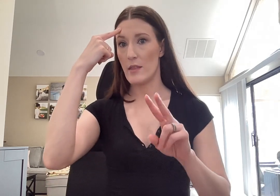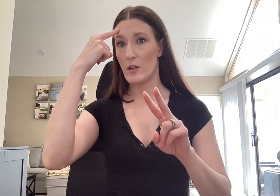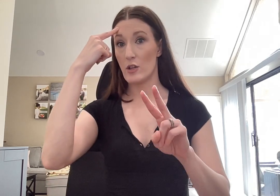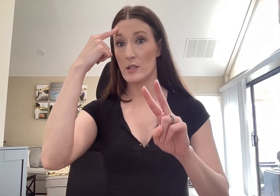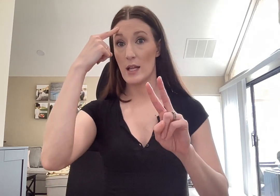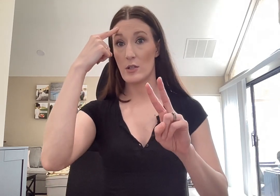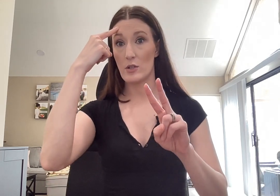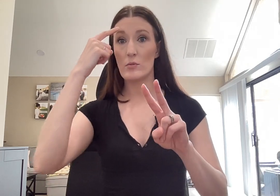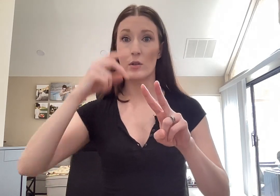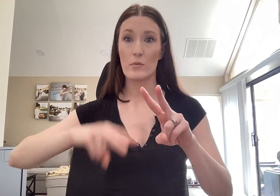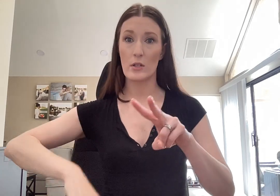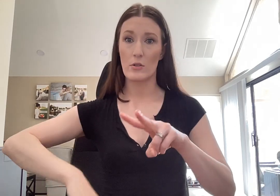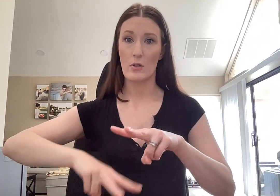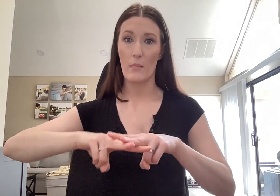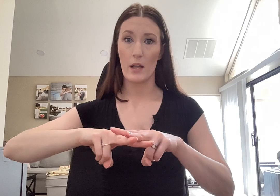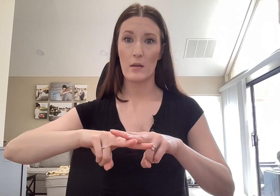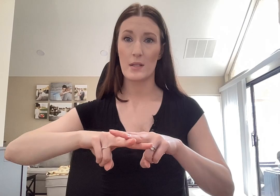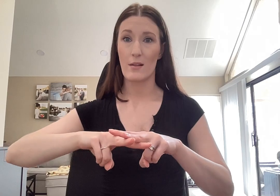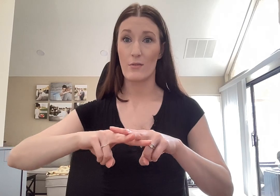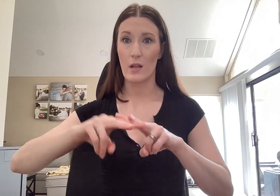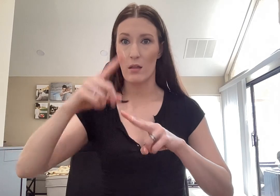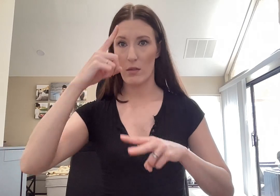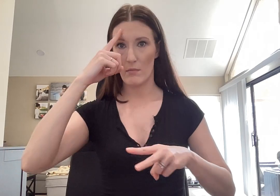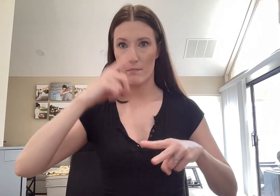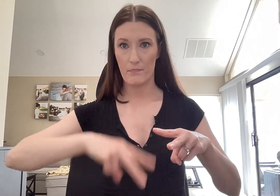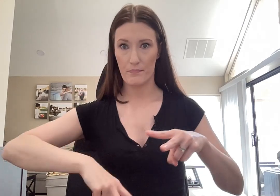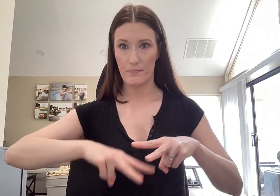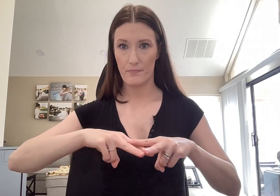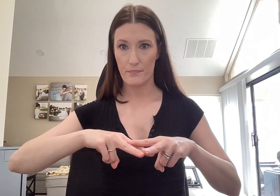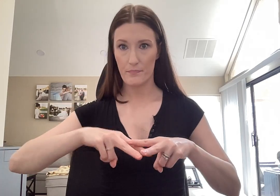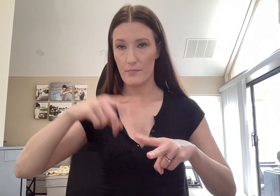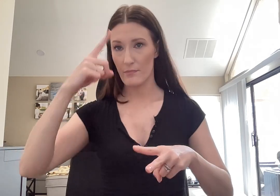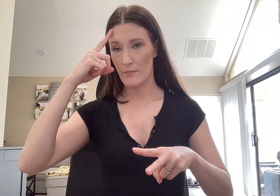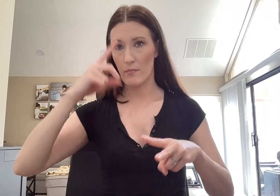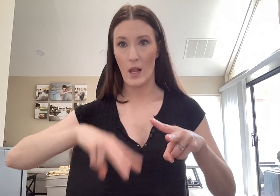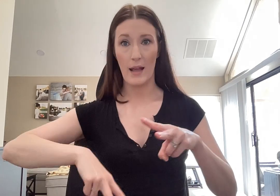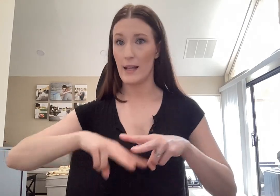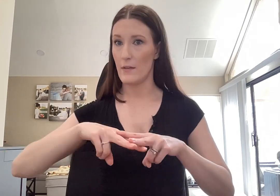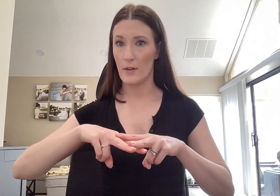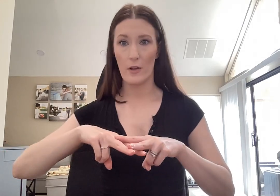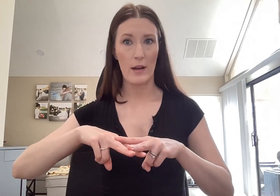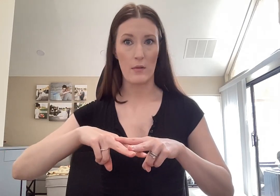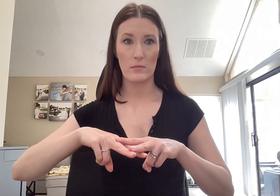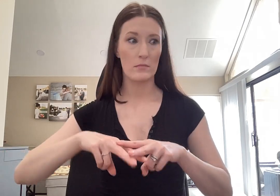then you're going to take two twos. Your dominant comes underneath. I can't figure it out.